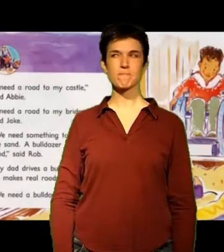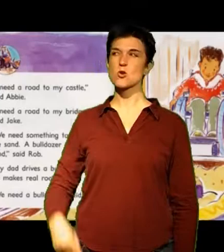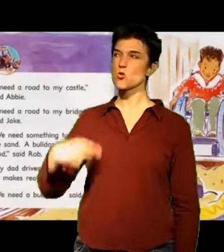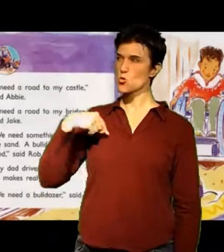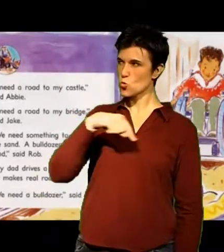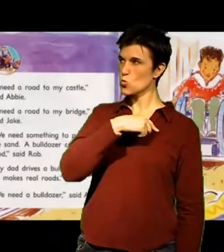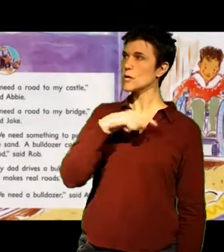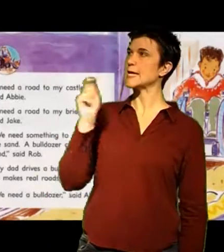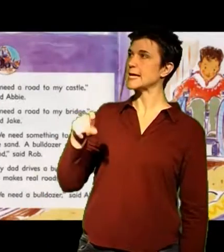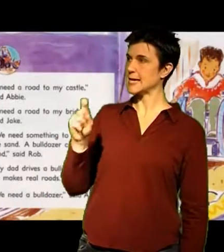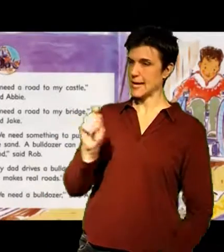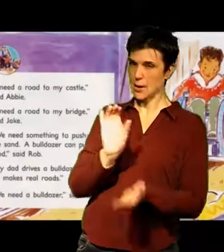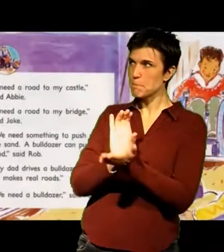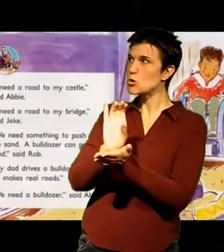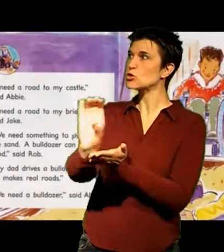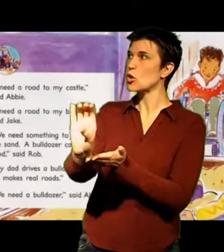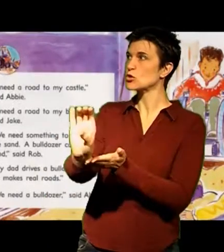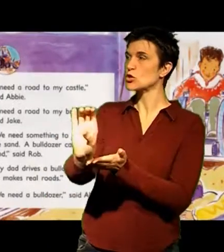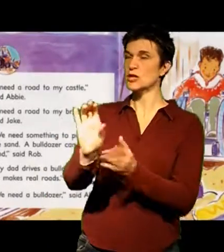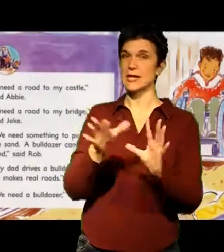We need a bulldozer, said Abby.